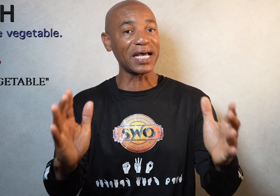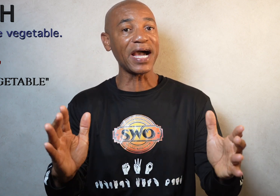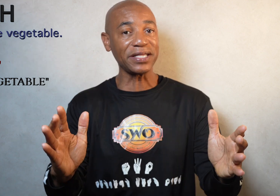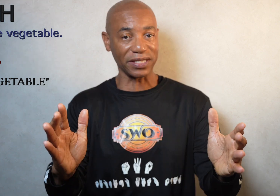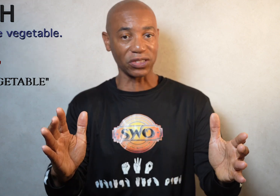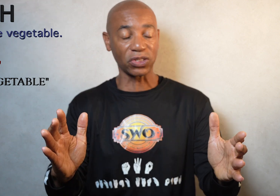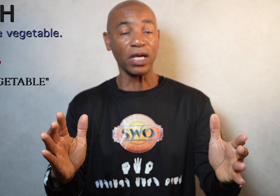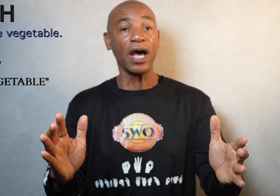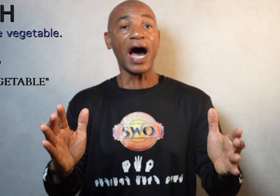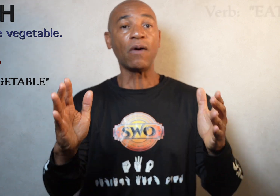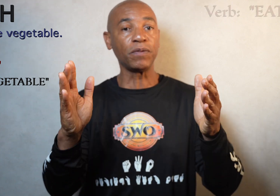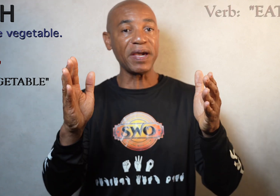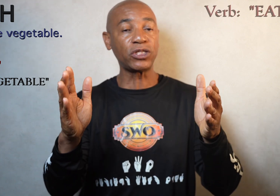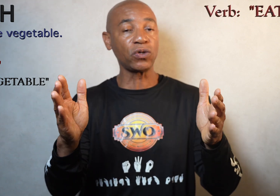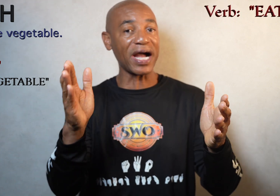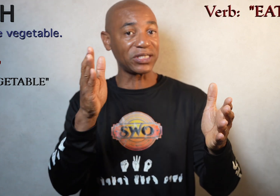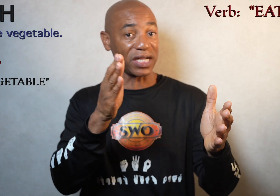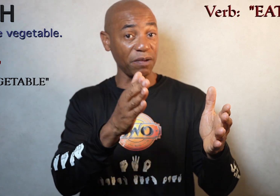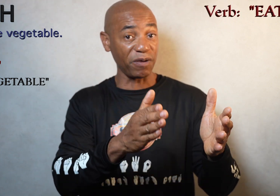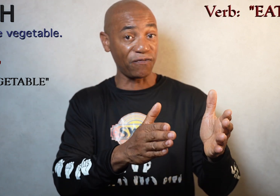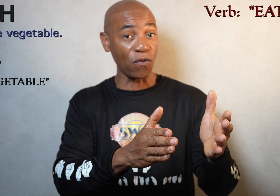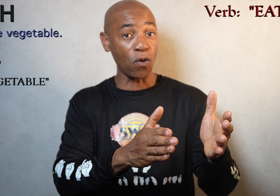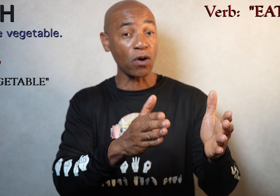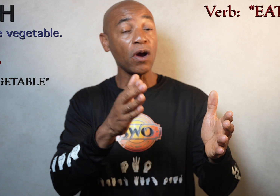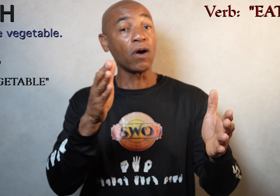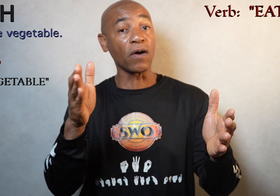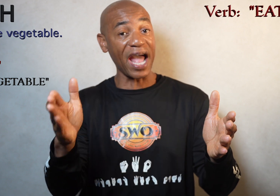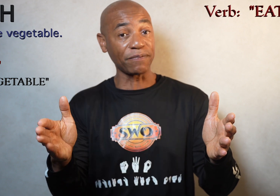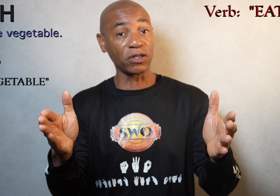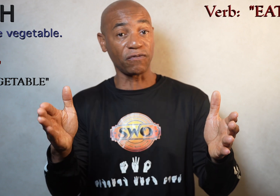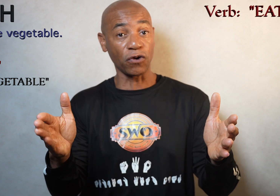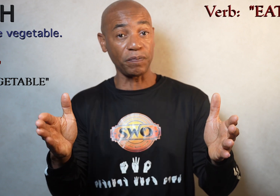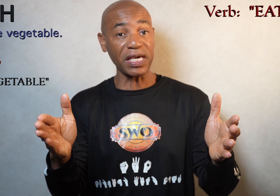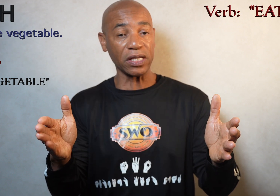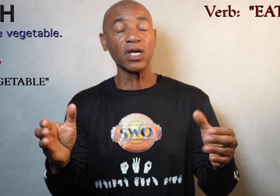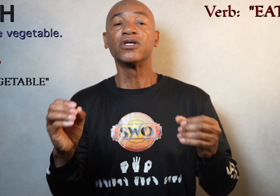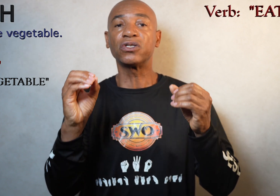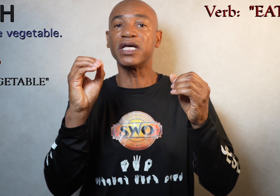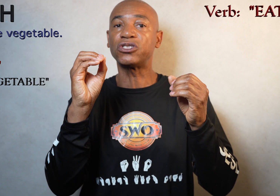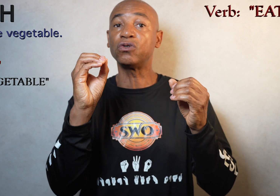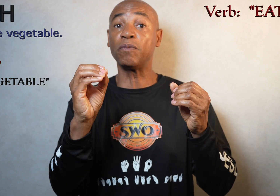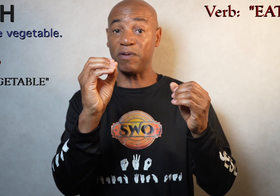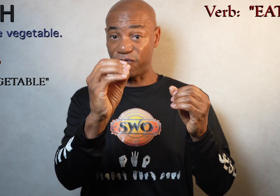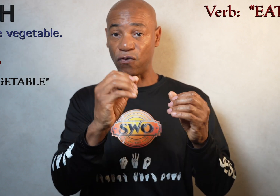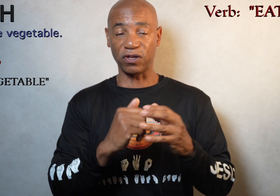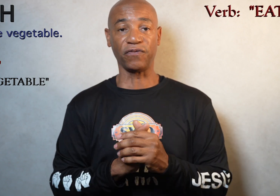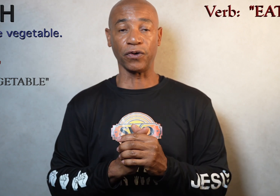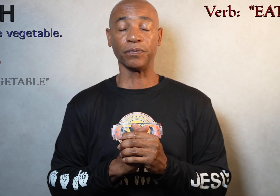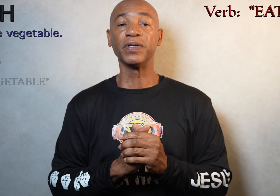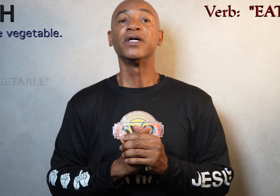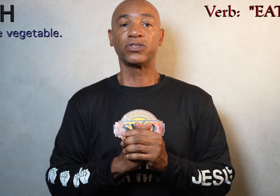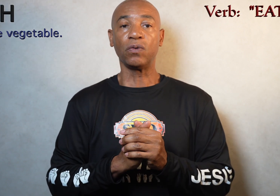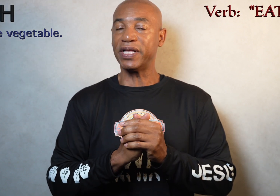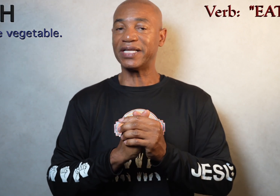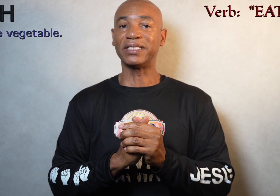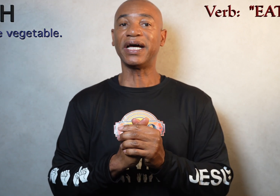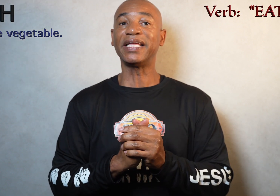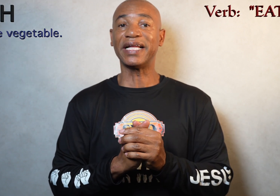sign this, I would make sure I sign it before or after the verb eat. So let's do it before the verb. So when I sign it, I'd